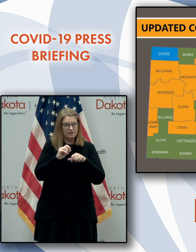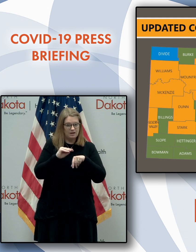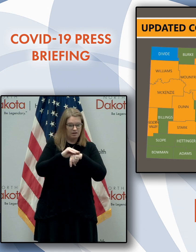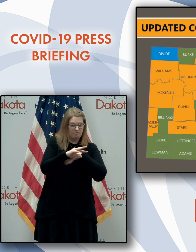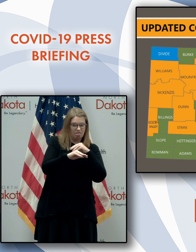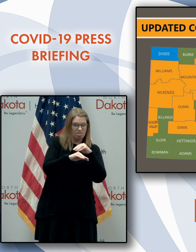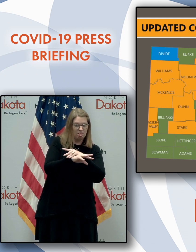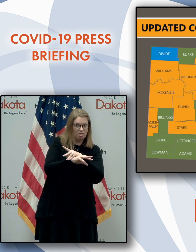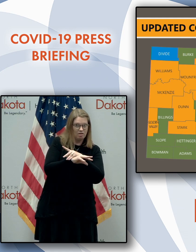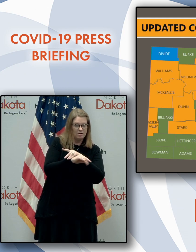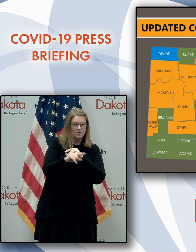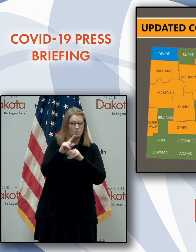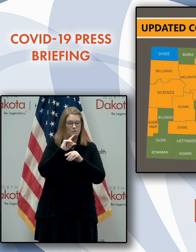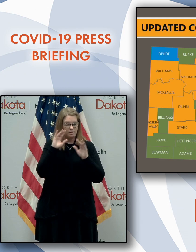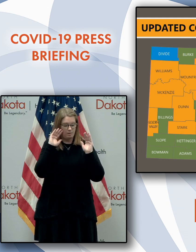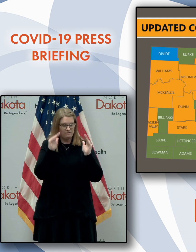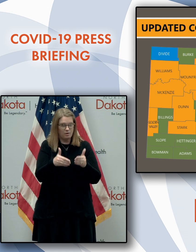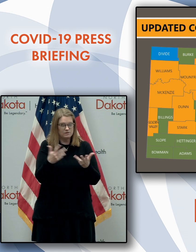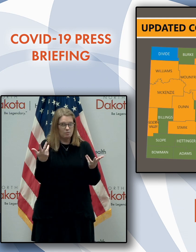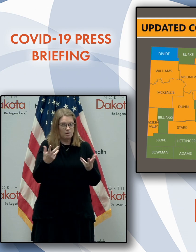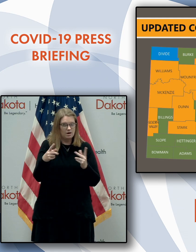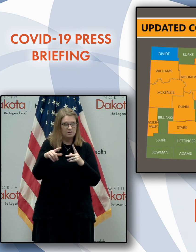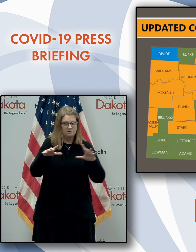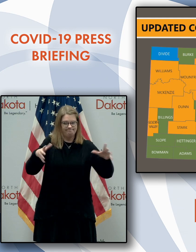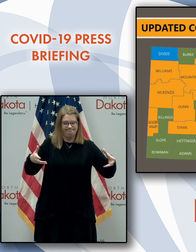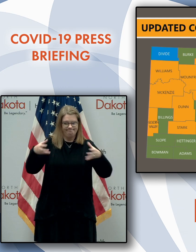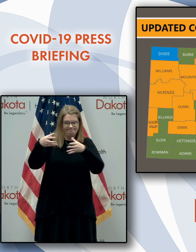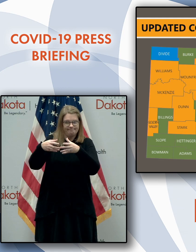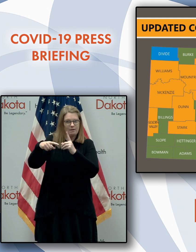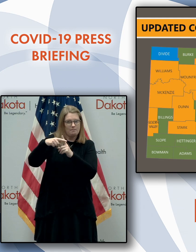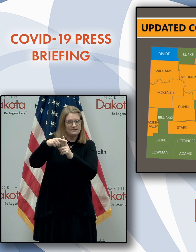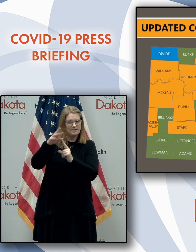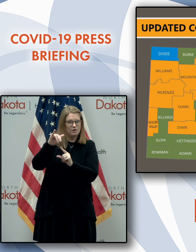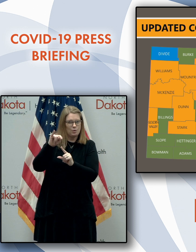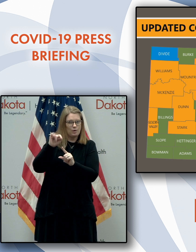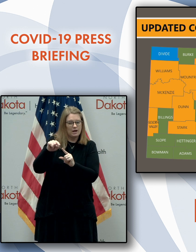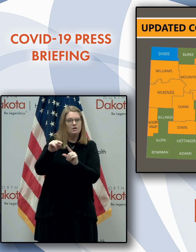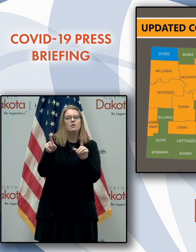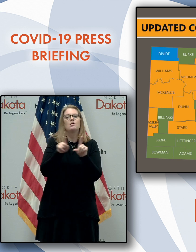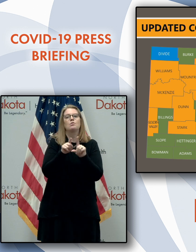we look closely at is positivity rates. We talked earlier about the statewide